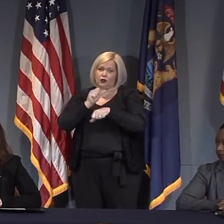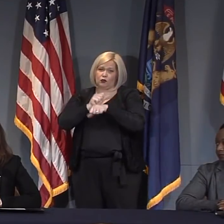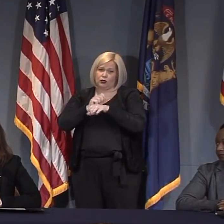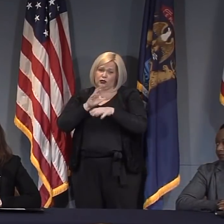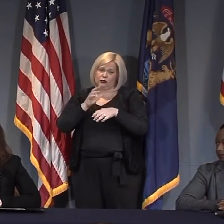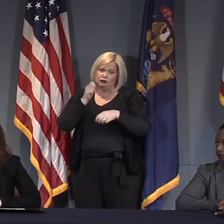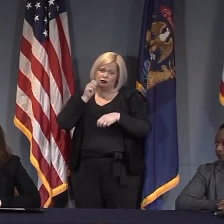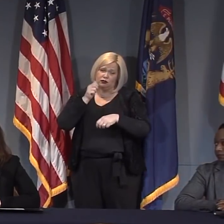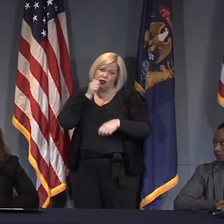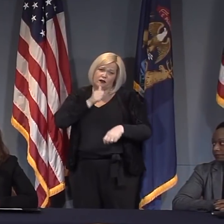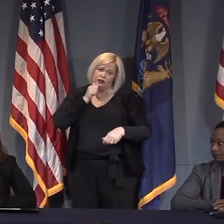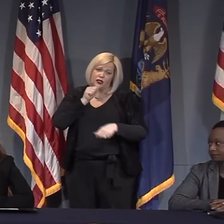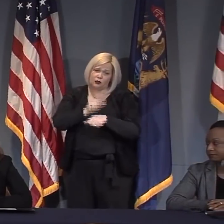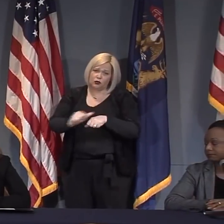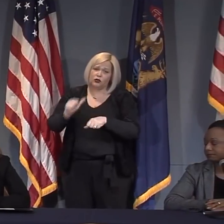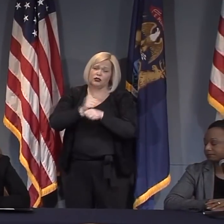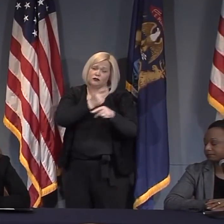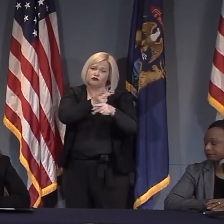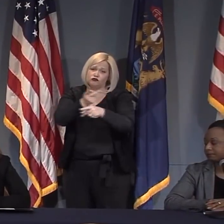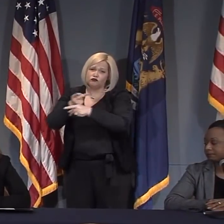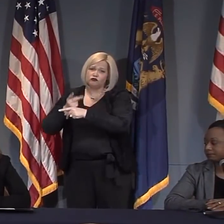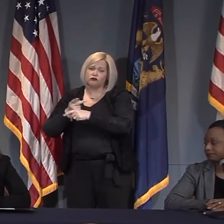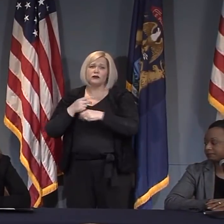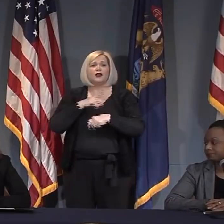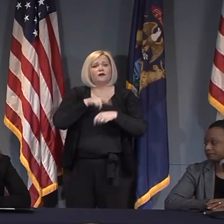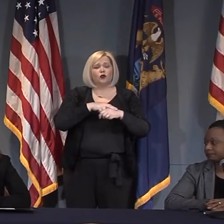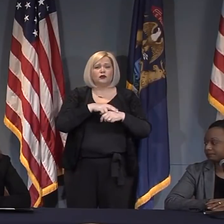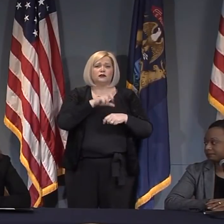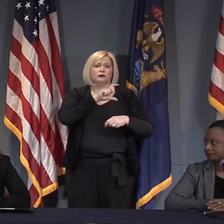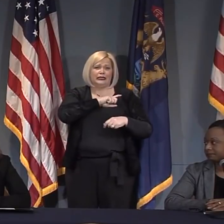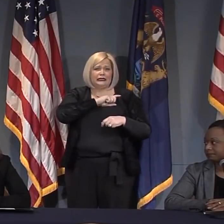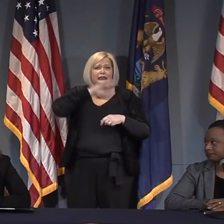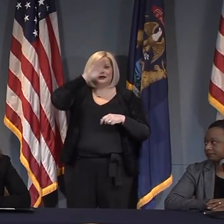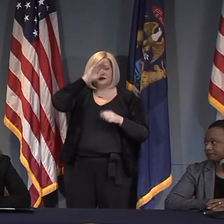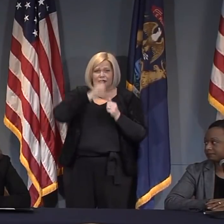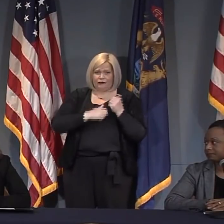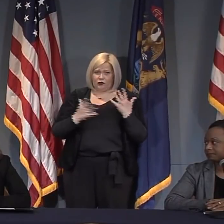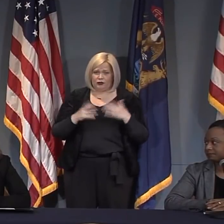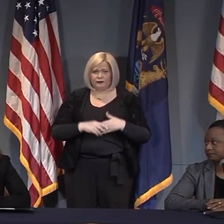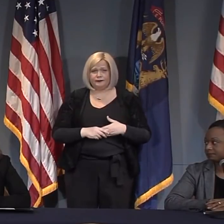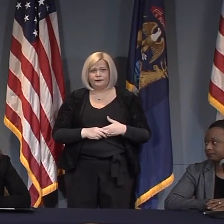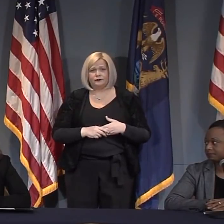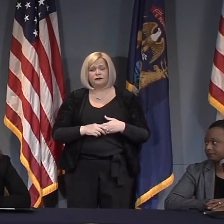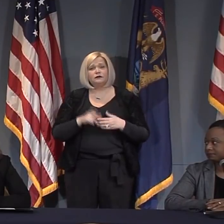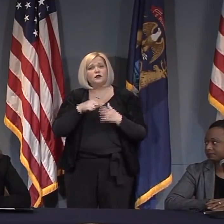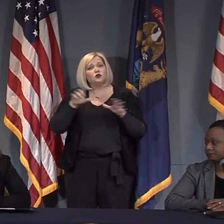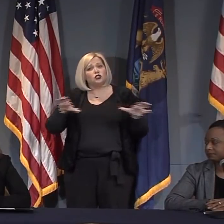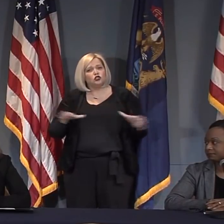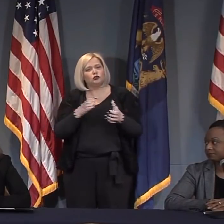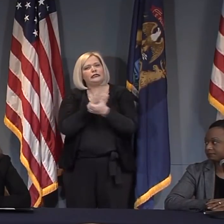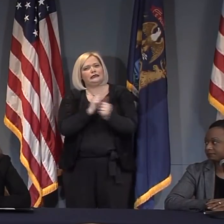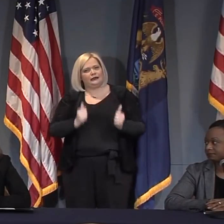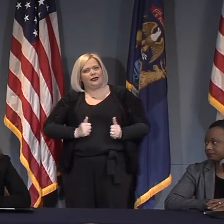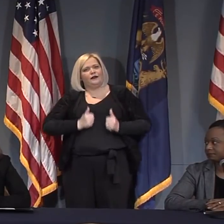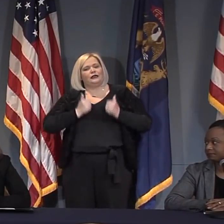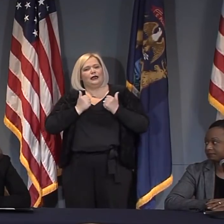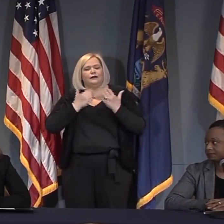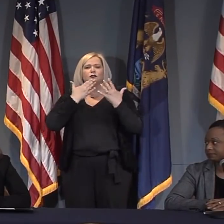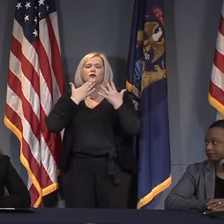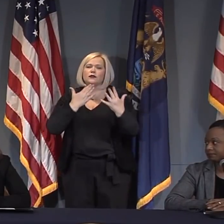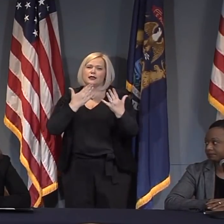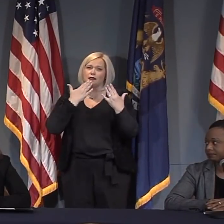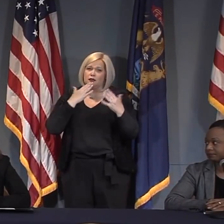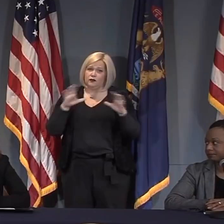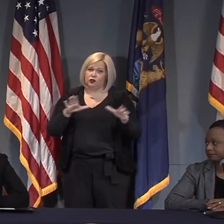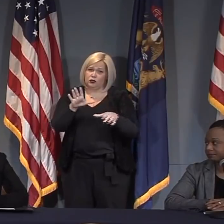our police and fire and all first responders. Your actions have been saving lives, and so thank you for doing your part. You can see it's